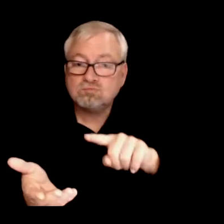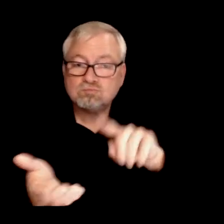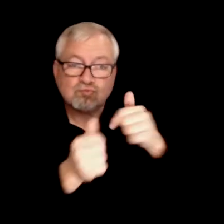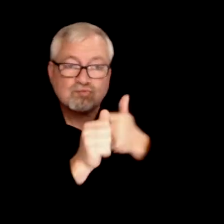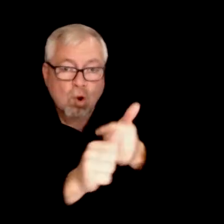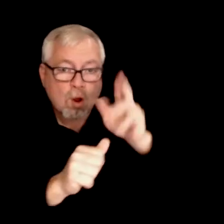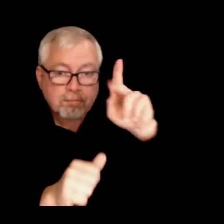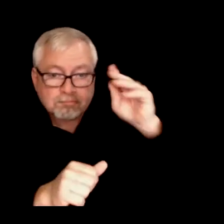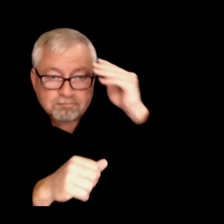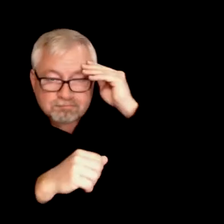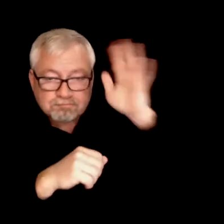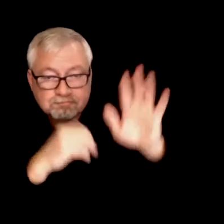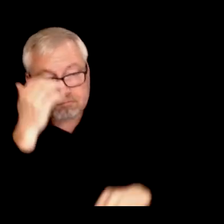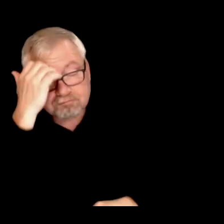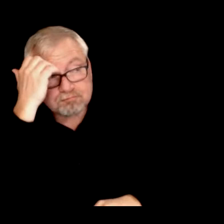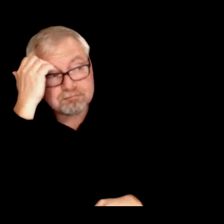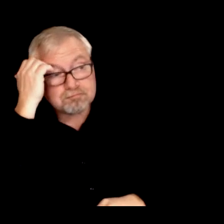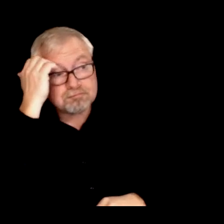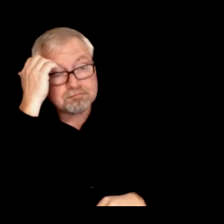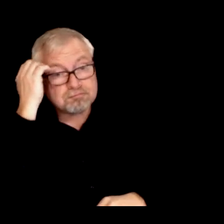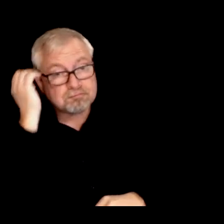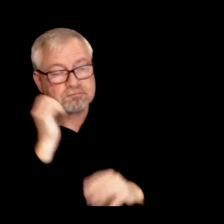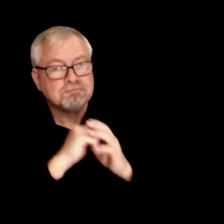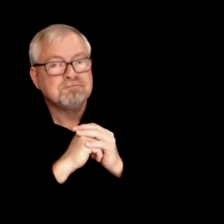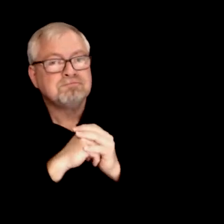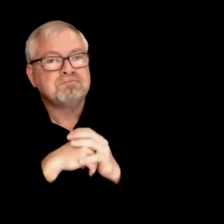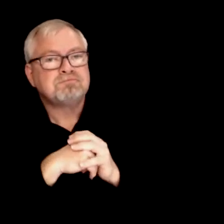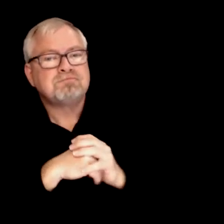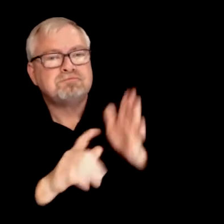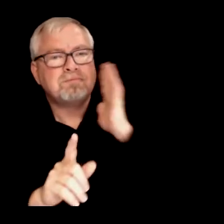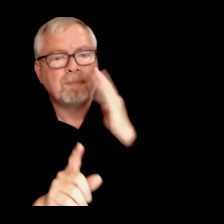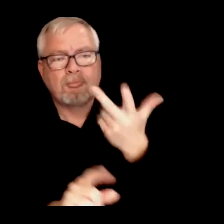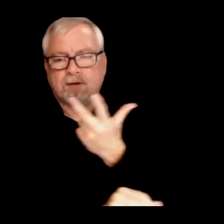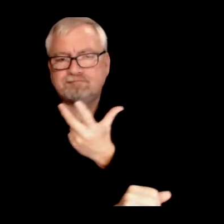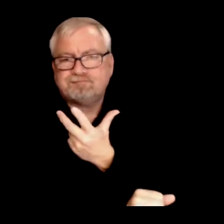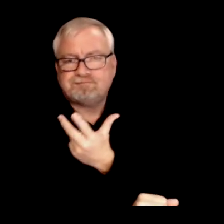providers that heard their vaccine shipments were delayed. Is that Moderna vaccine?